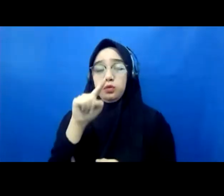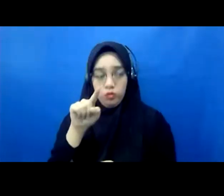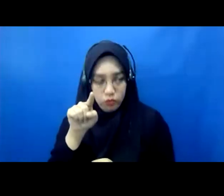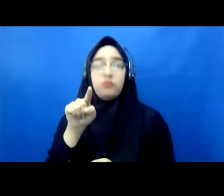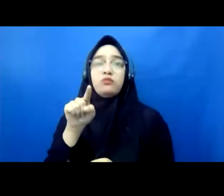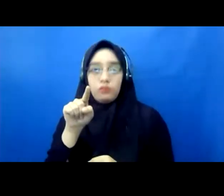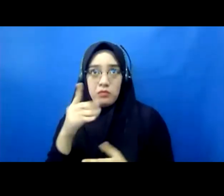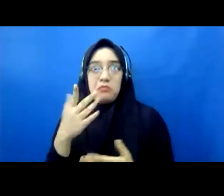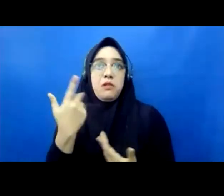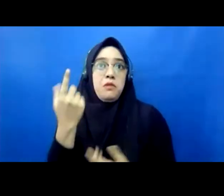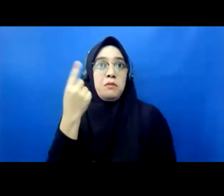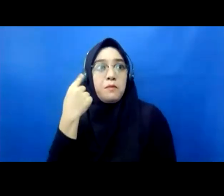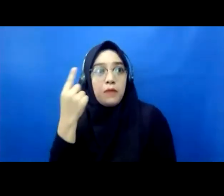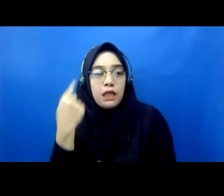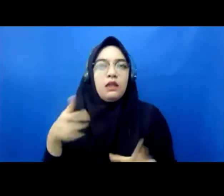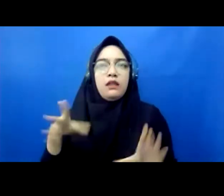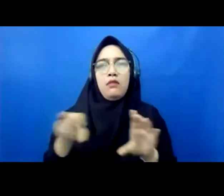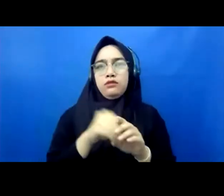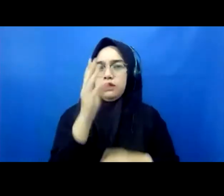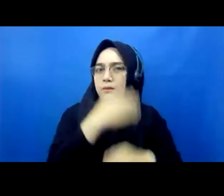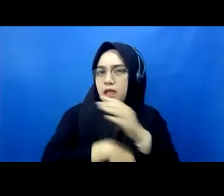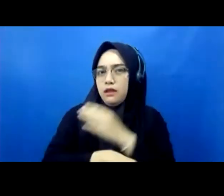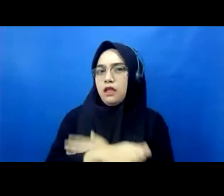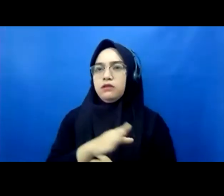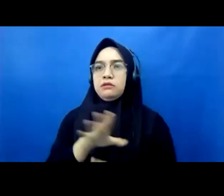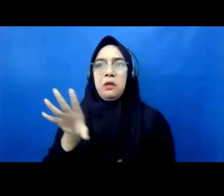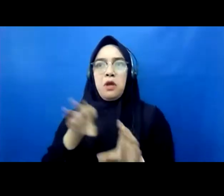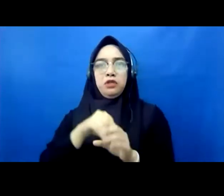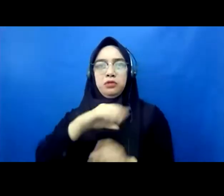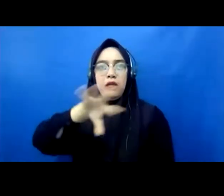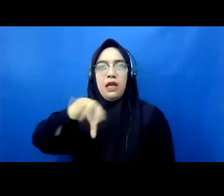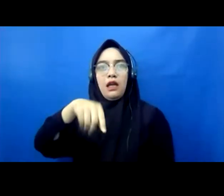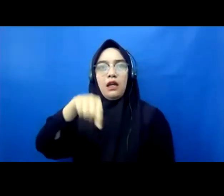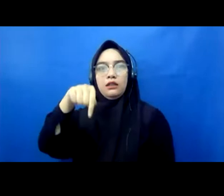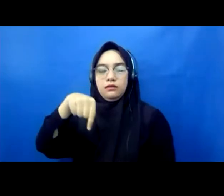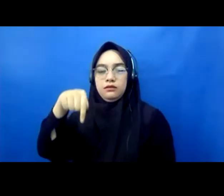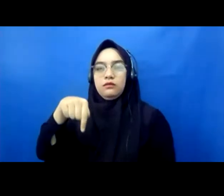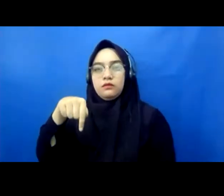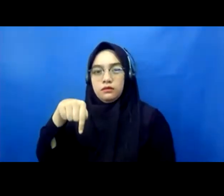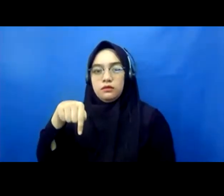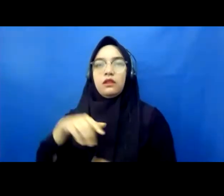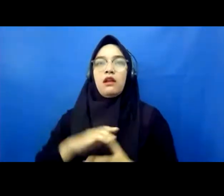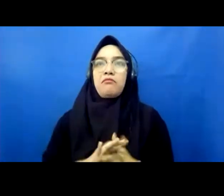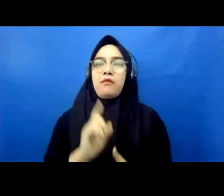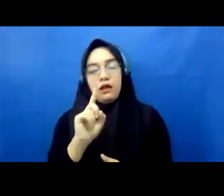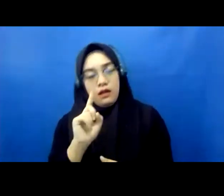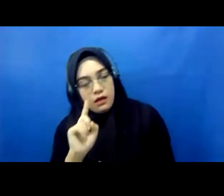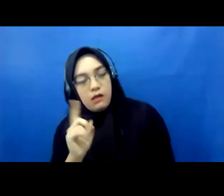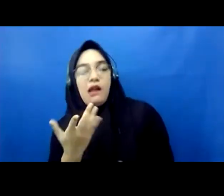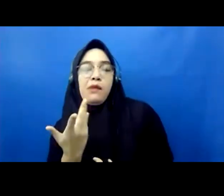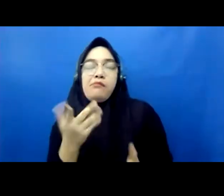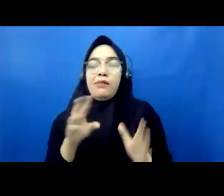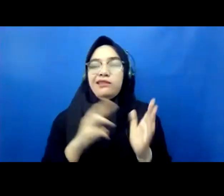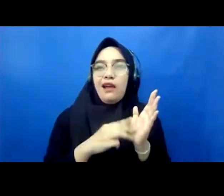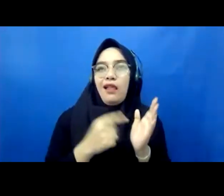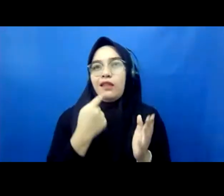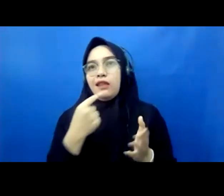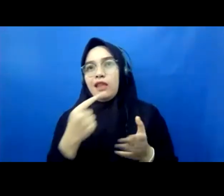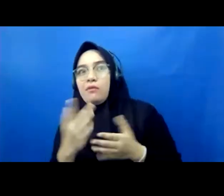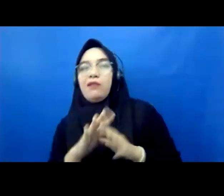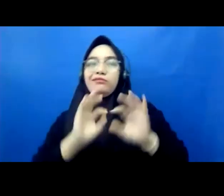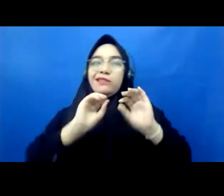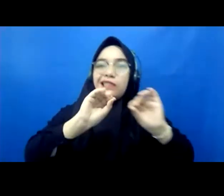including in this region. On multiple fronts, from access to basic services such as education and healthcare to decent